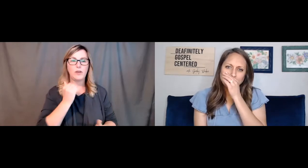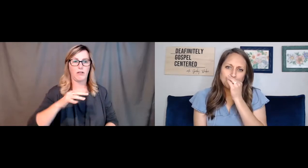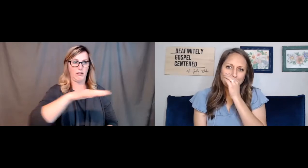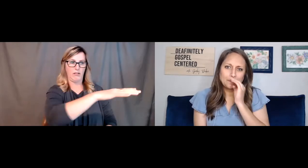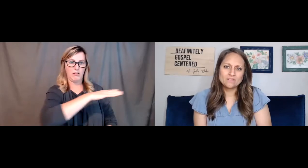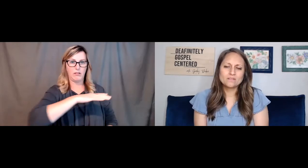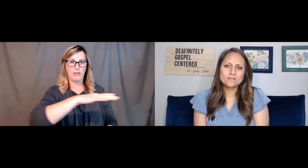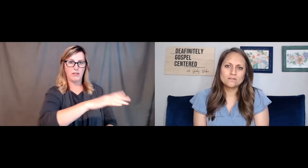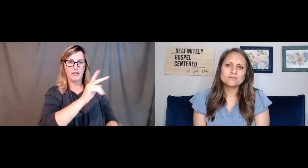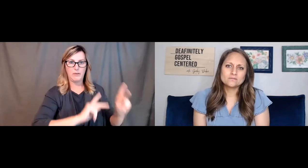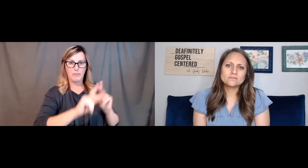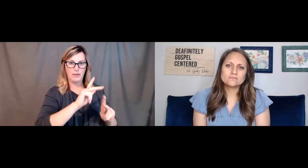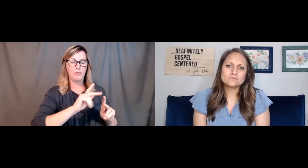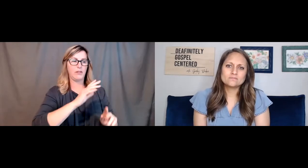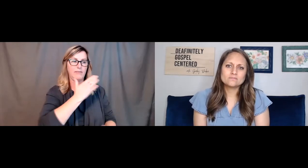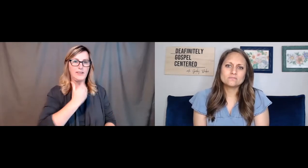studying the Israelites.